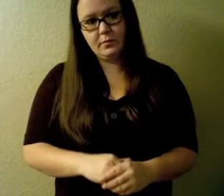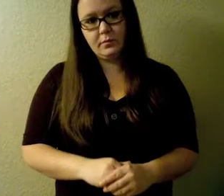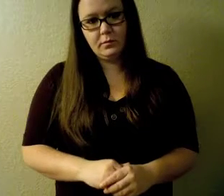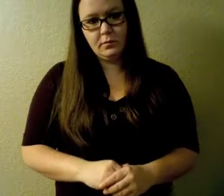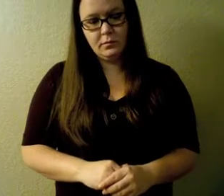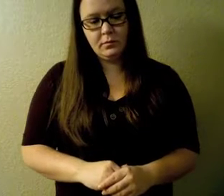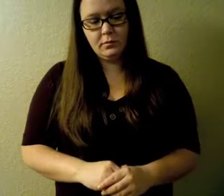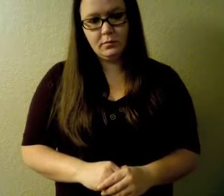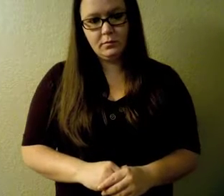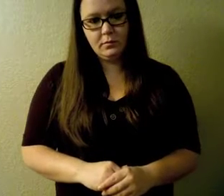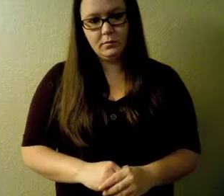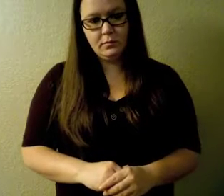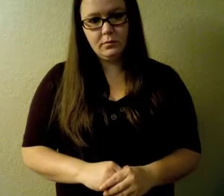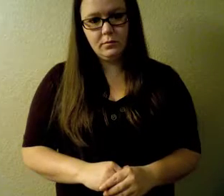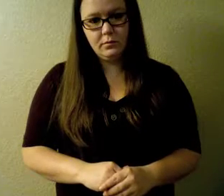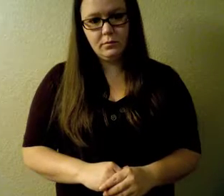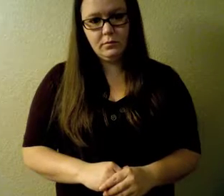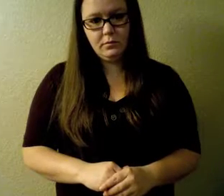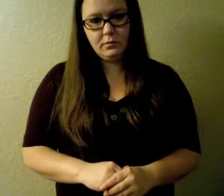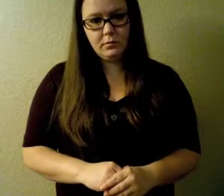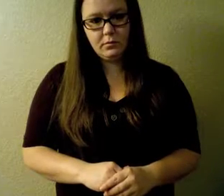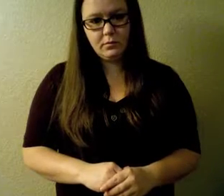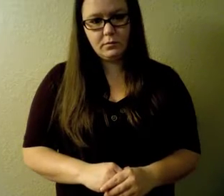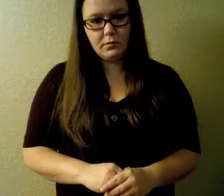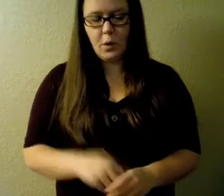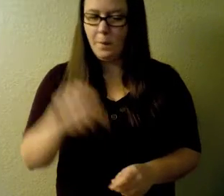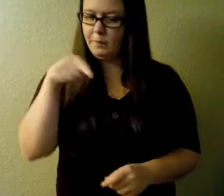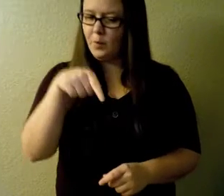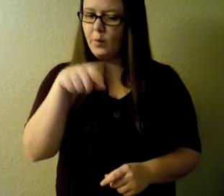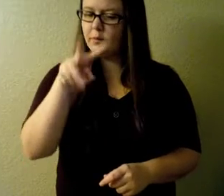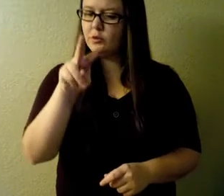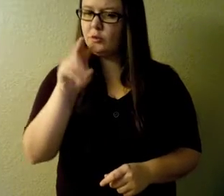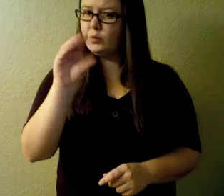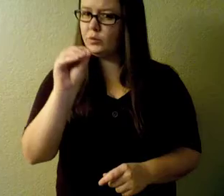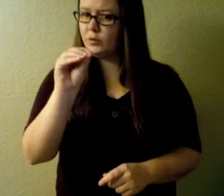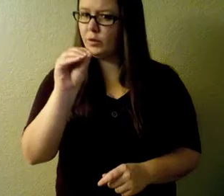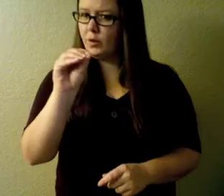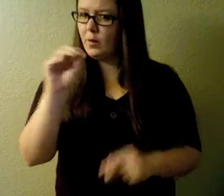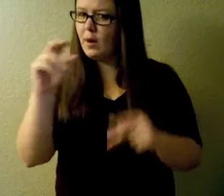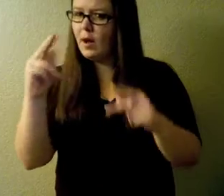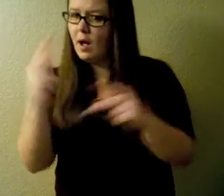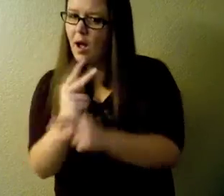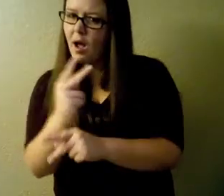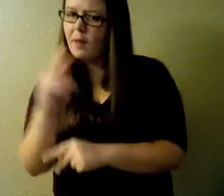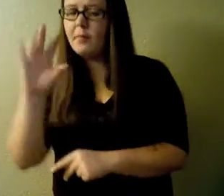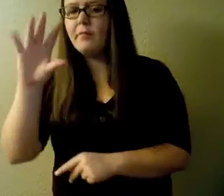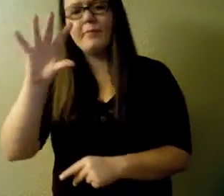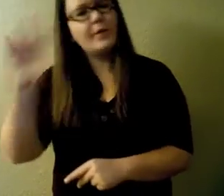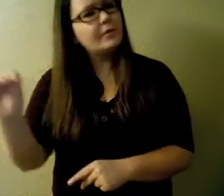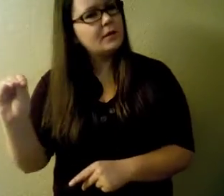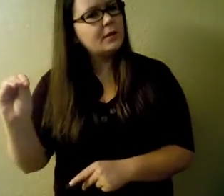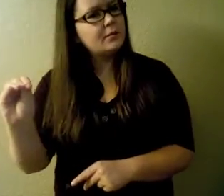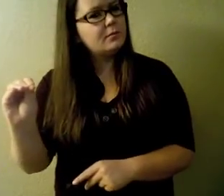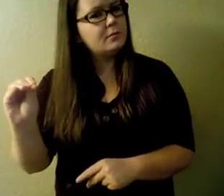to find what 20 hundredths of or times 50 is. Well, if you know how to multiply decimals, we're going to take